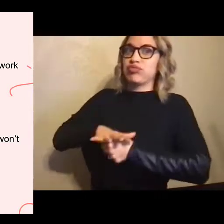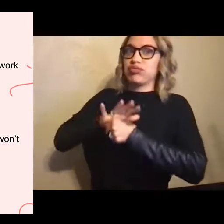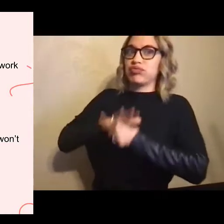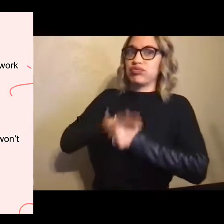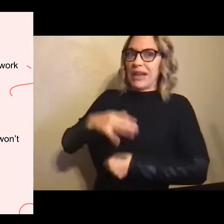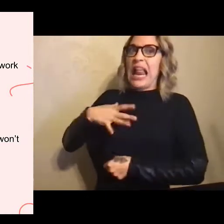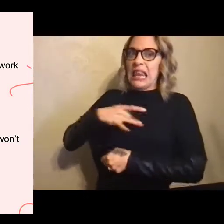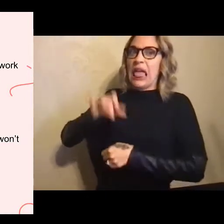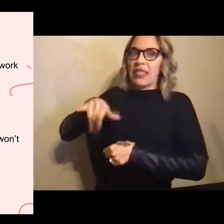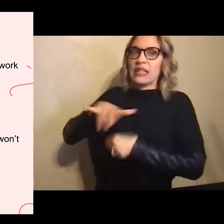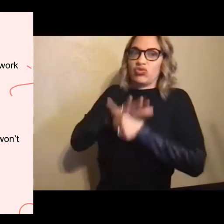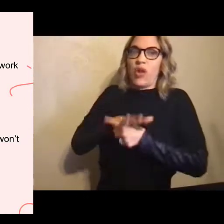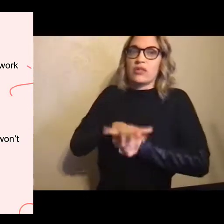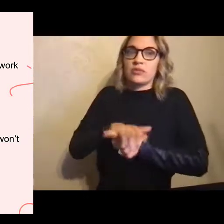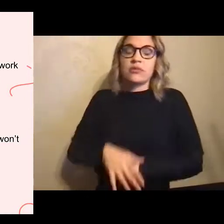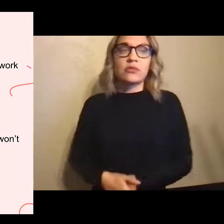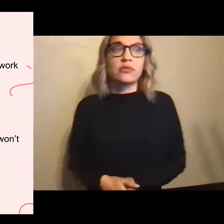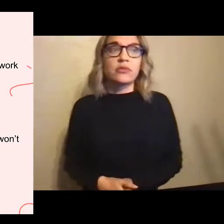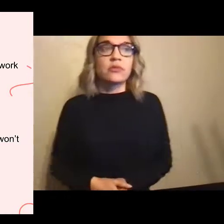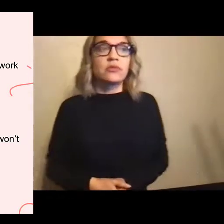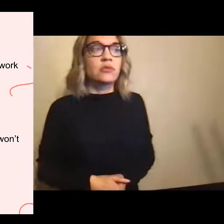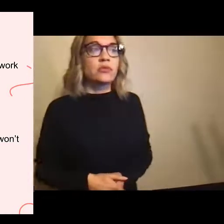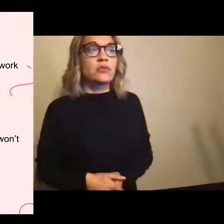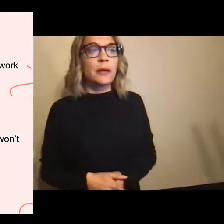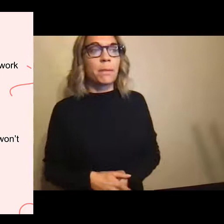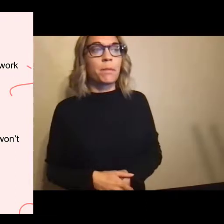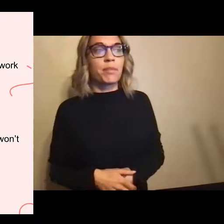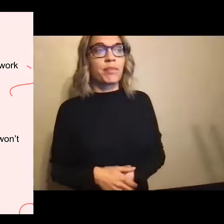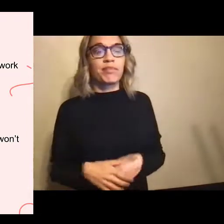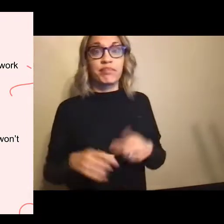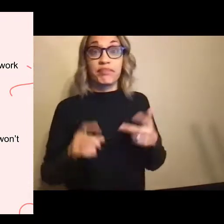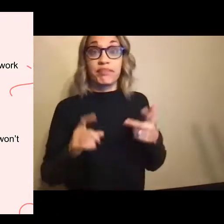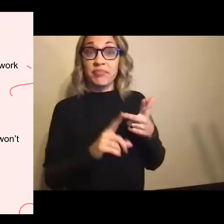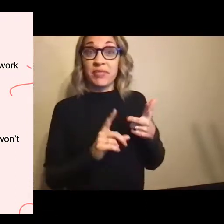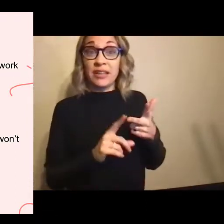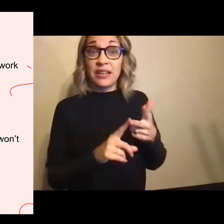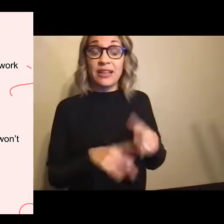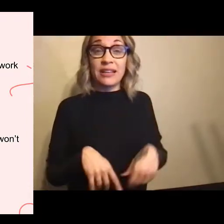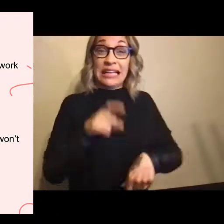better under pressure and I like that environment. I like the stress.